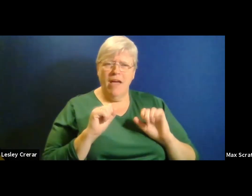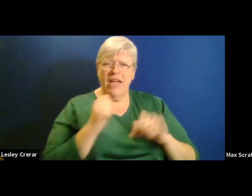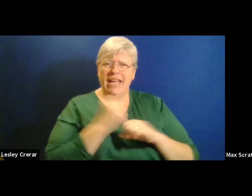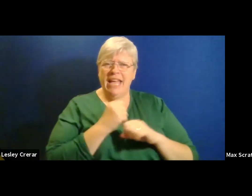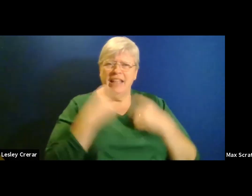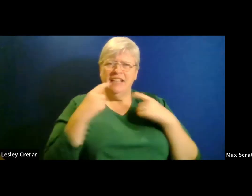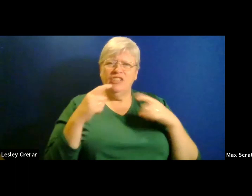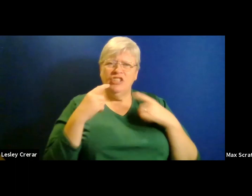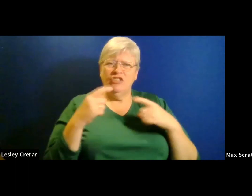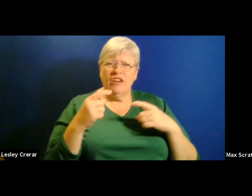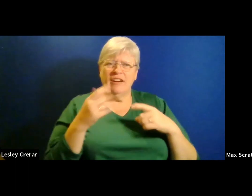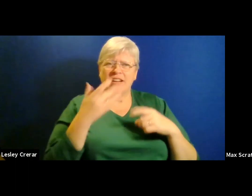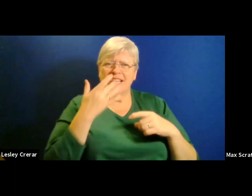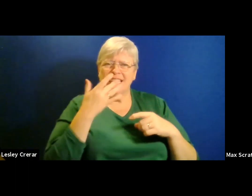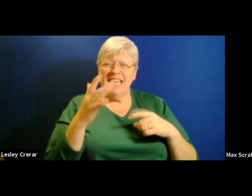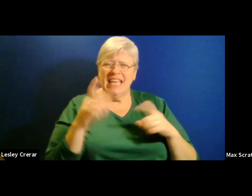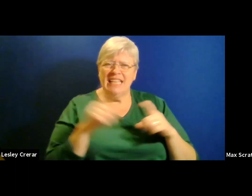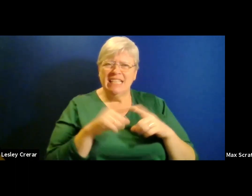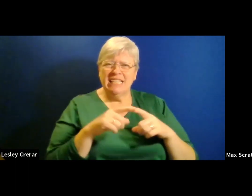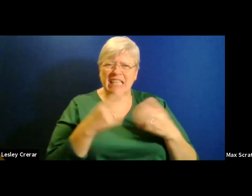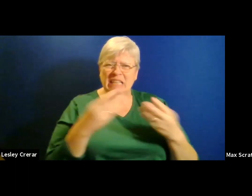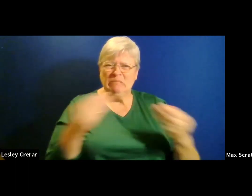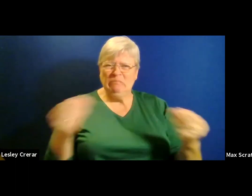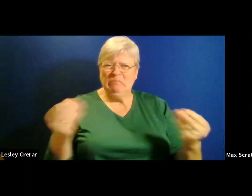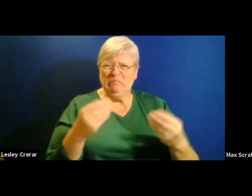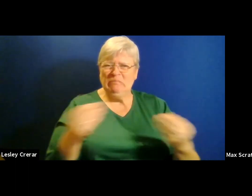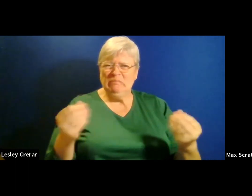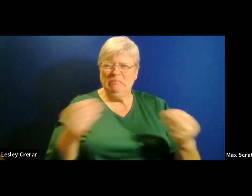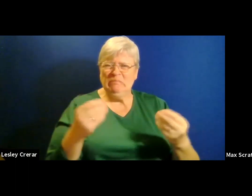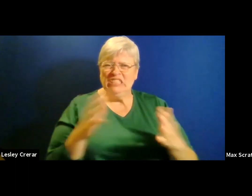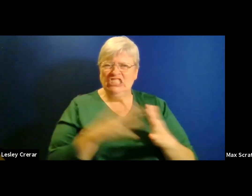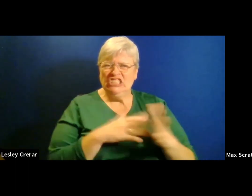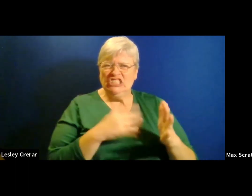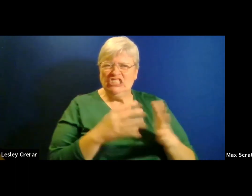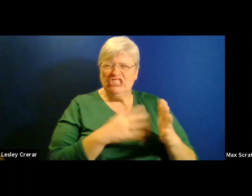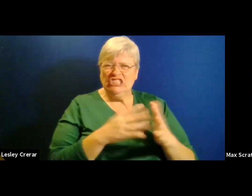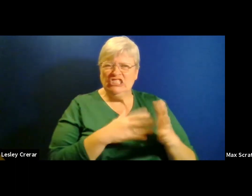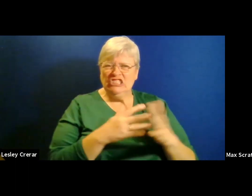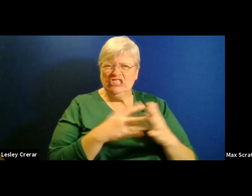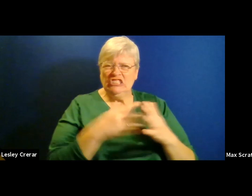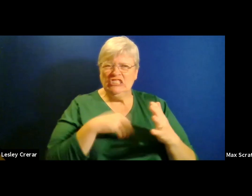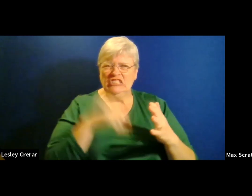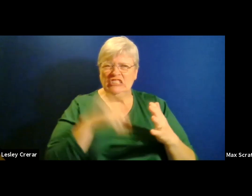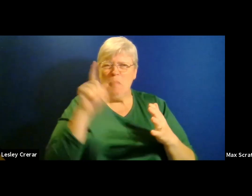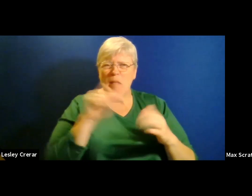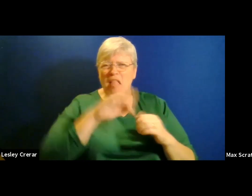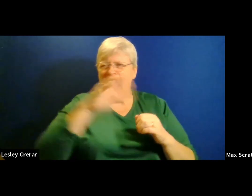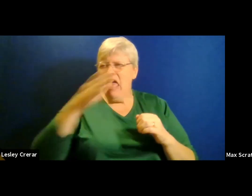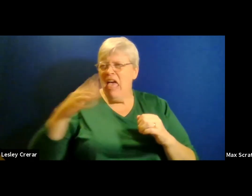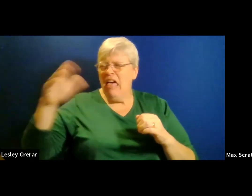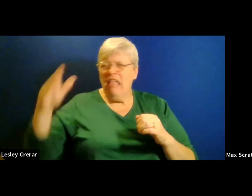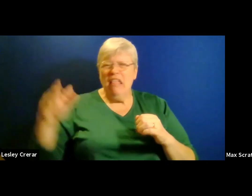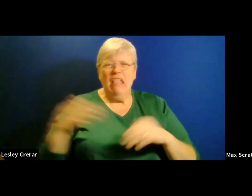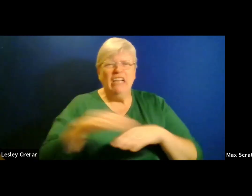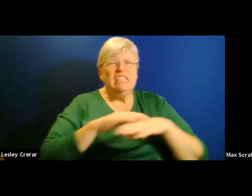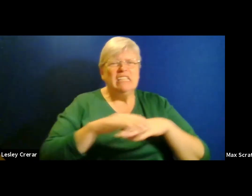teacher tastes of dry, musty tomes and the undulating heather on purple hillsides. Her skin